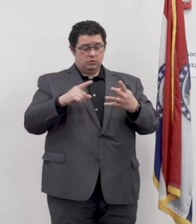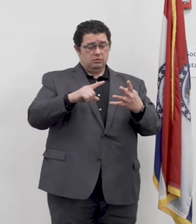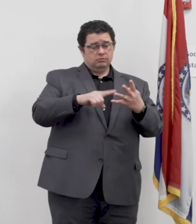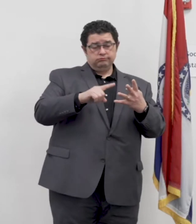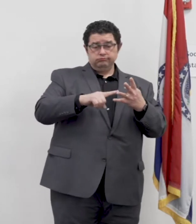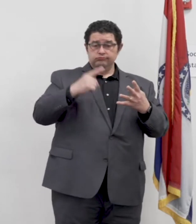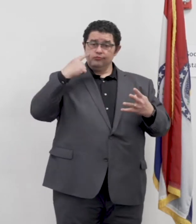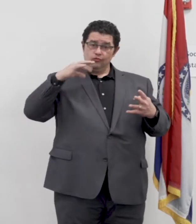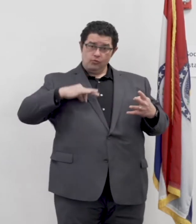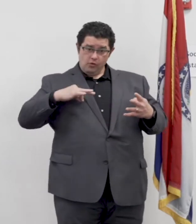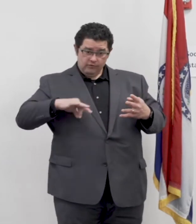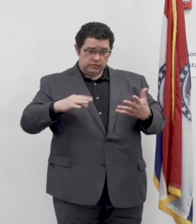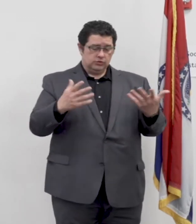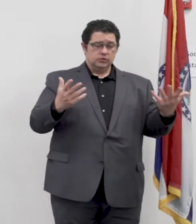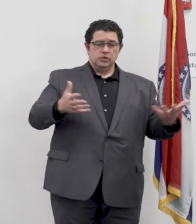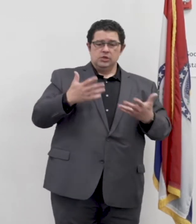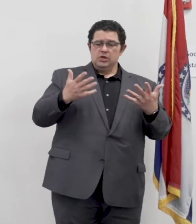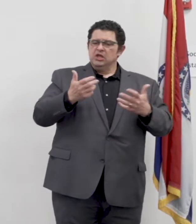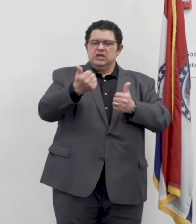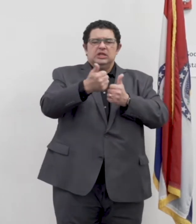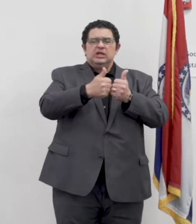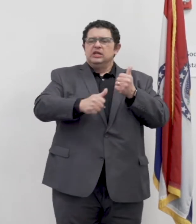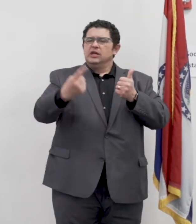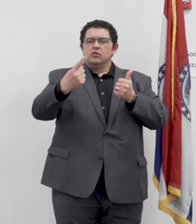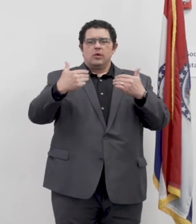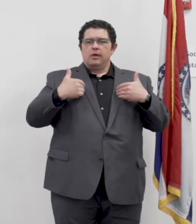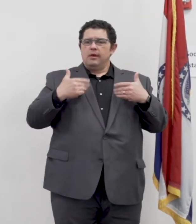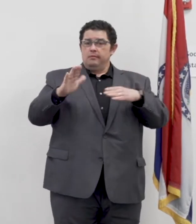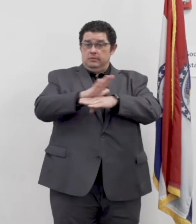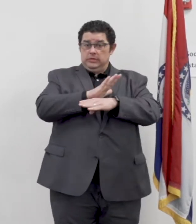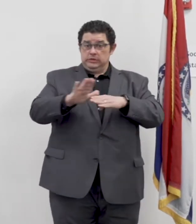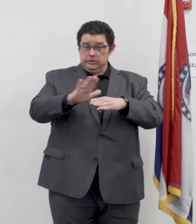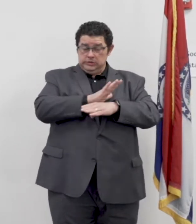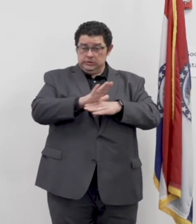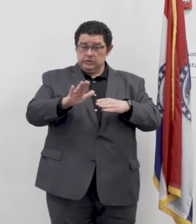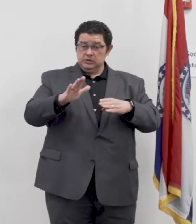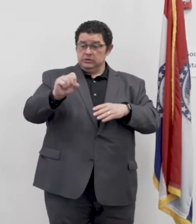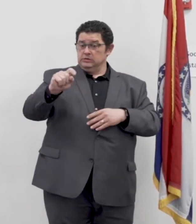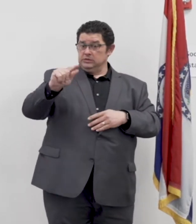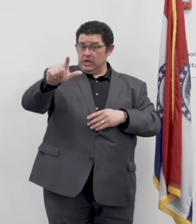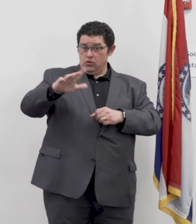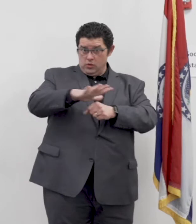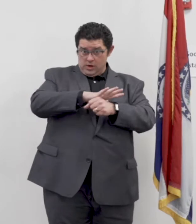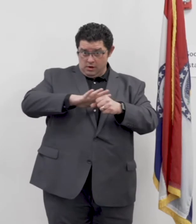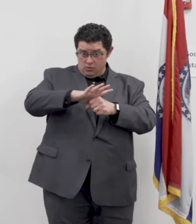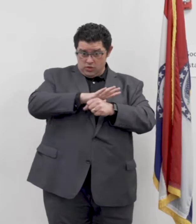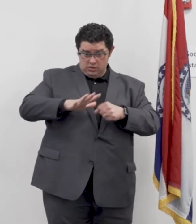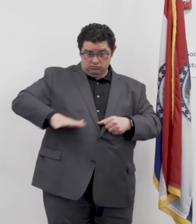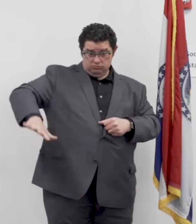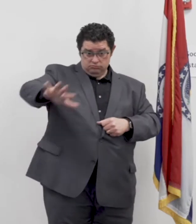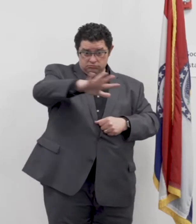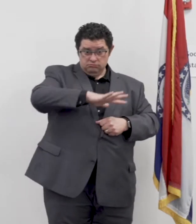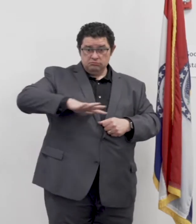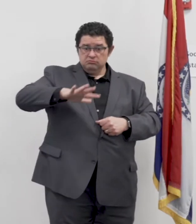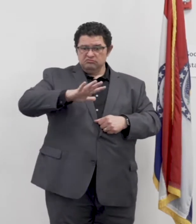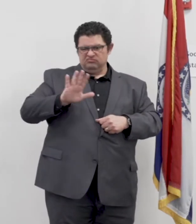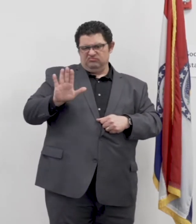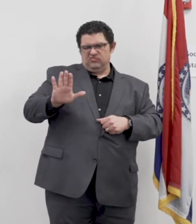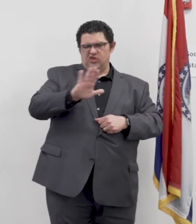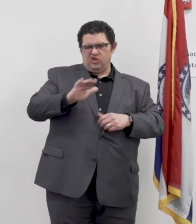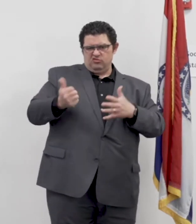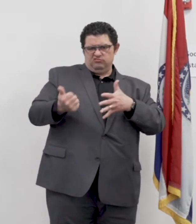for-profits, anyone who has any business that has a place in St. Louis County as its principal place of